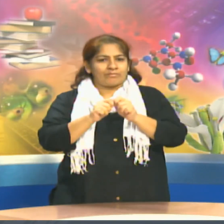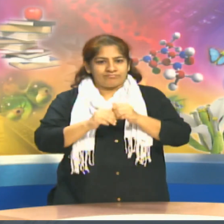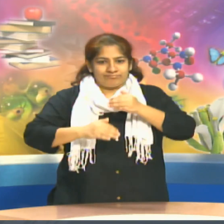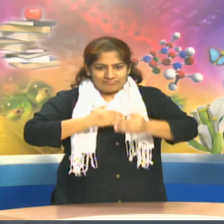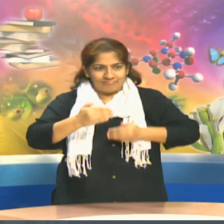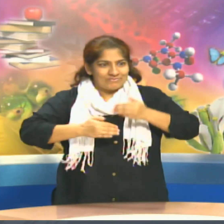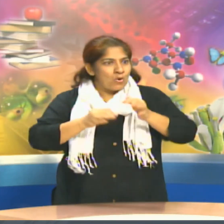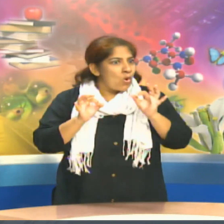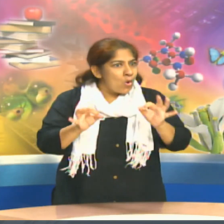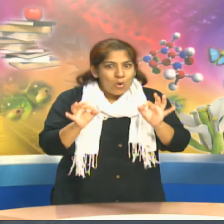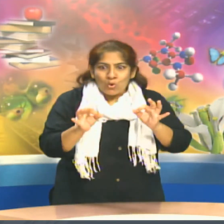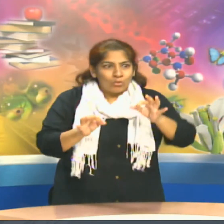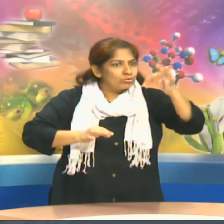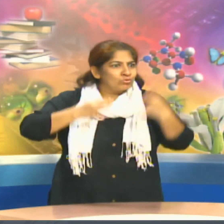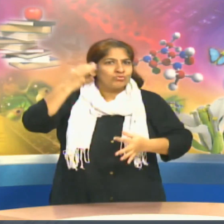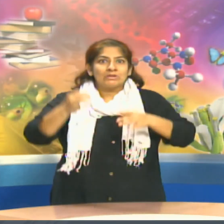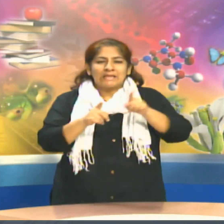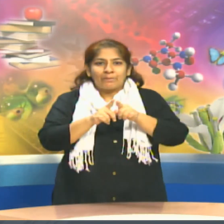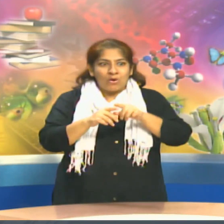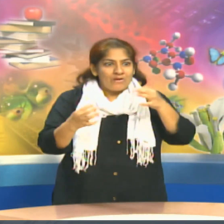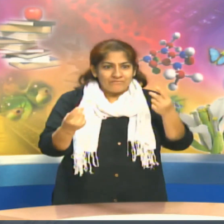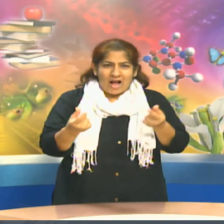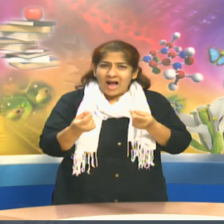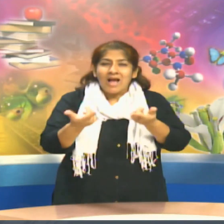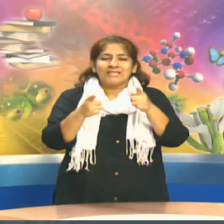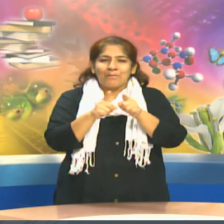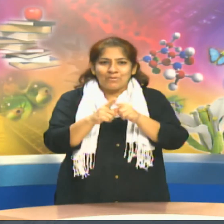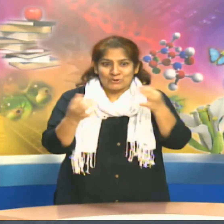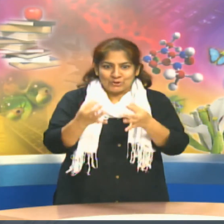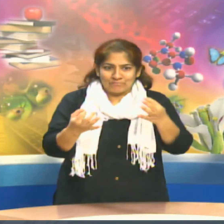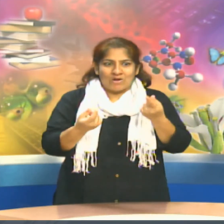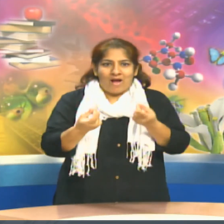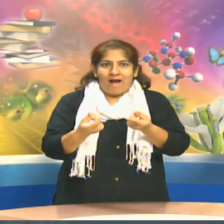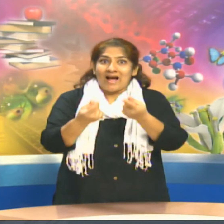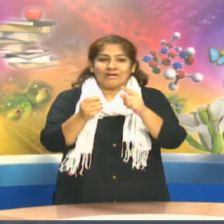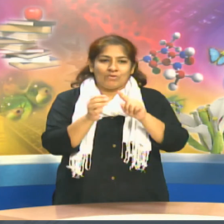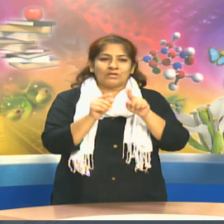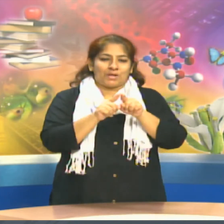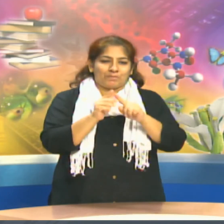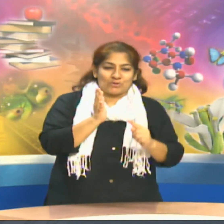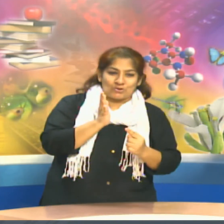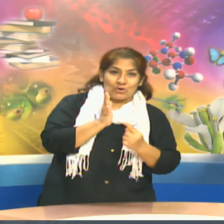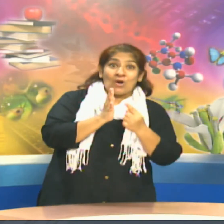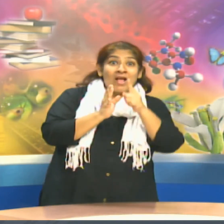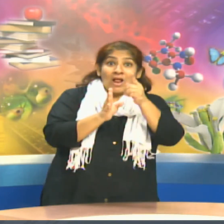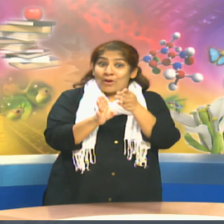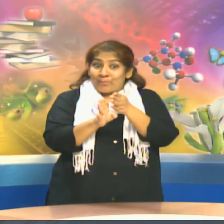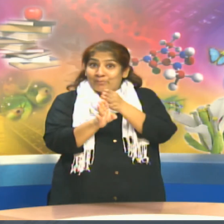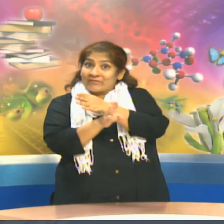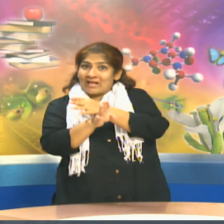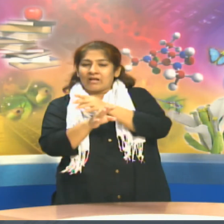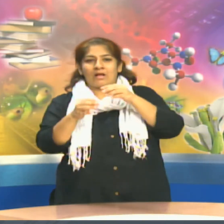says is about growth. There are different growths at different